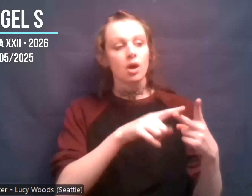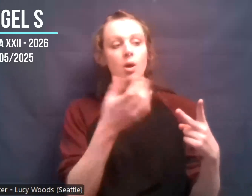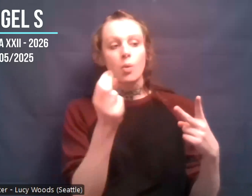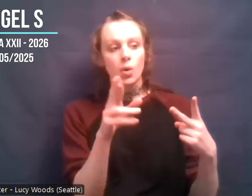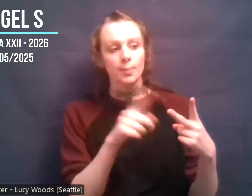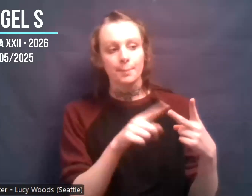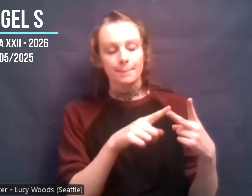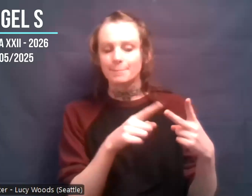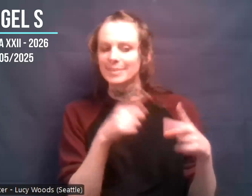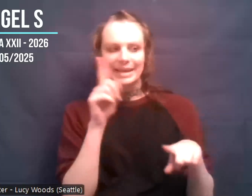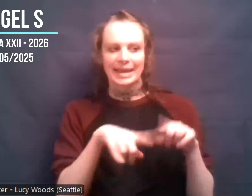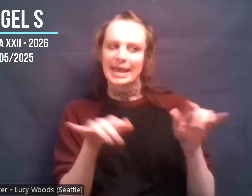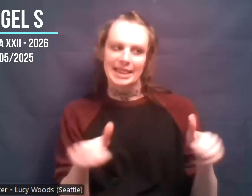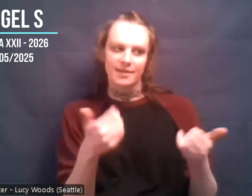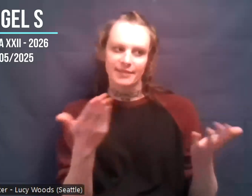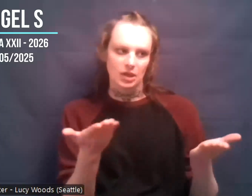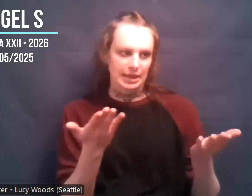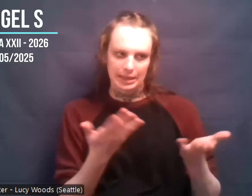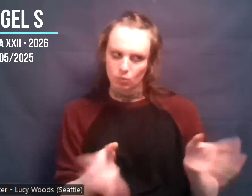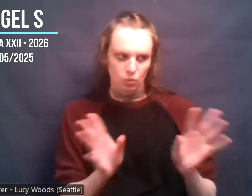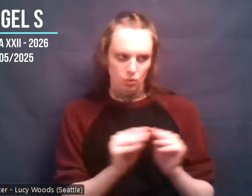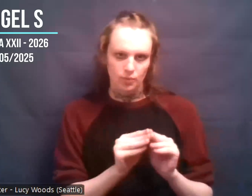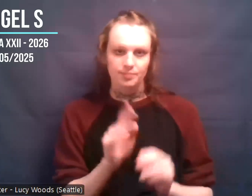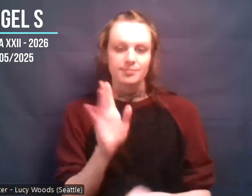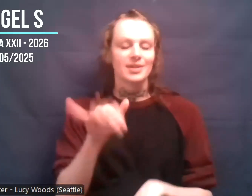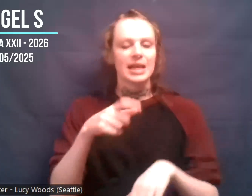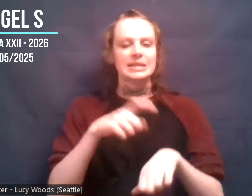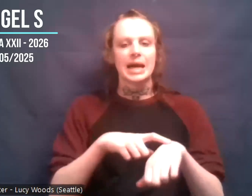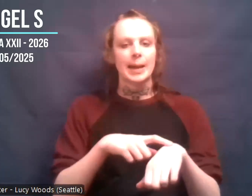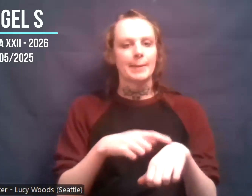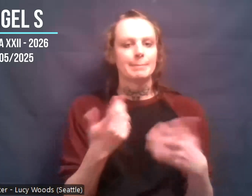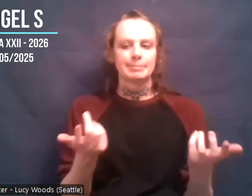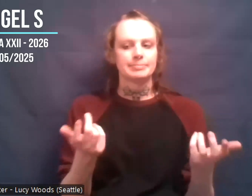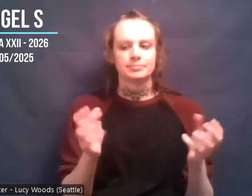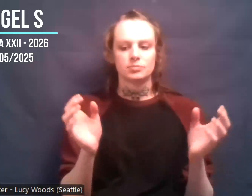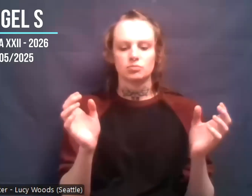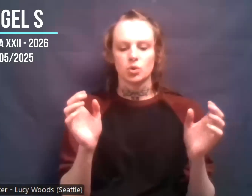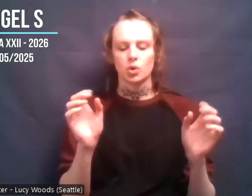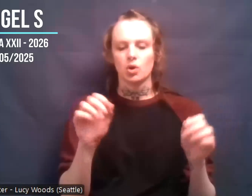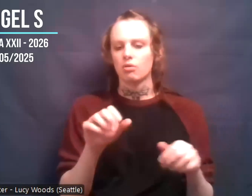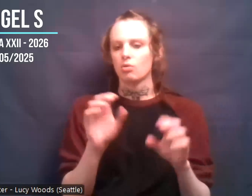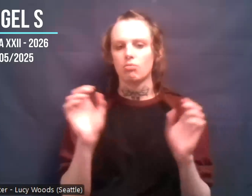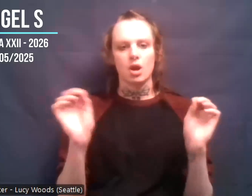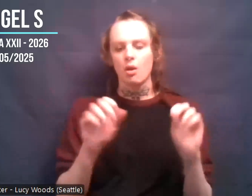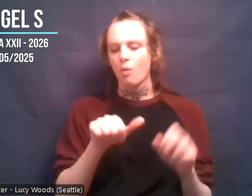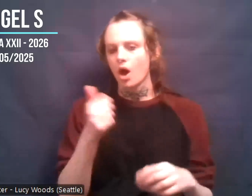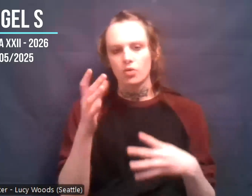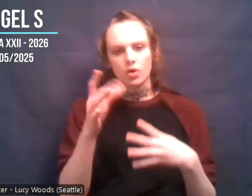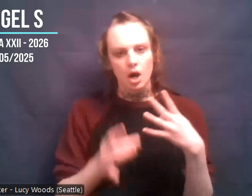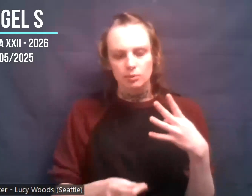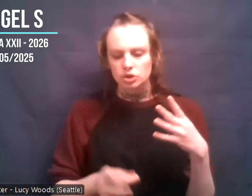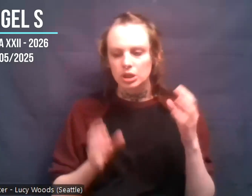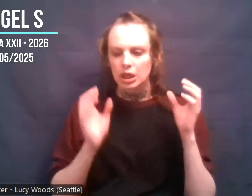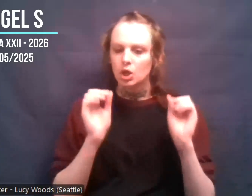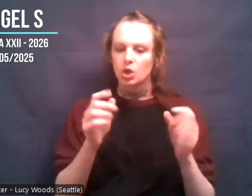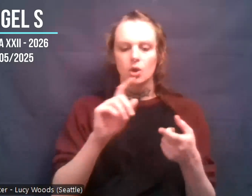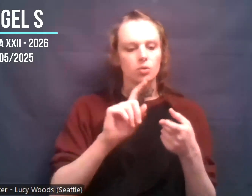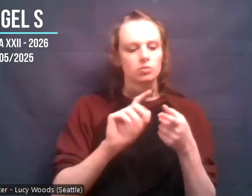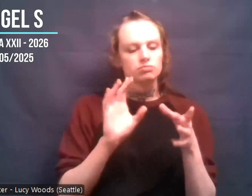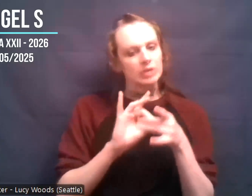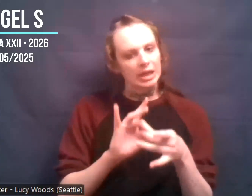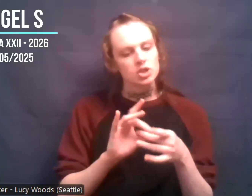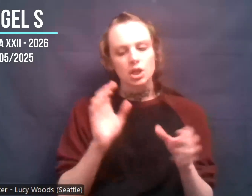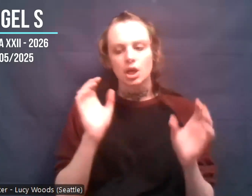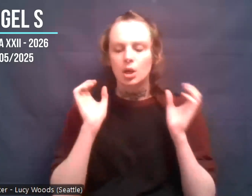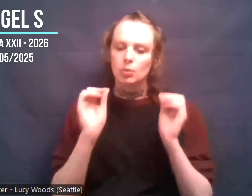anymore. At this point, I had nowhere else to go. I had burned all my bridges. I had no real friends, no real relationships, no money.